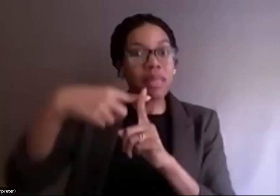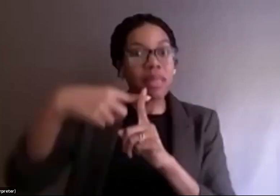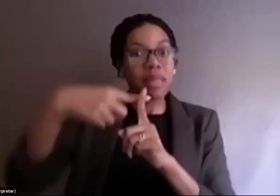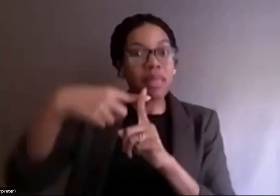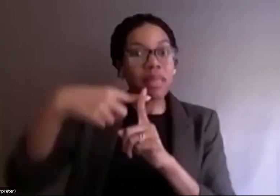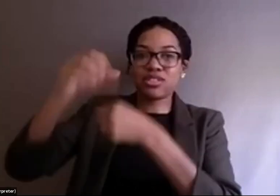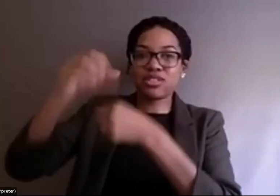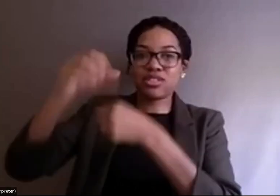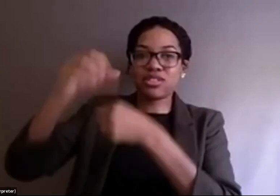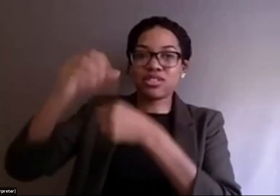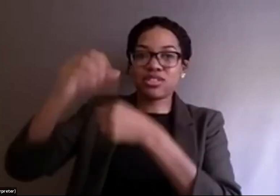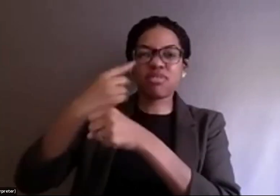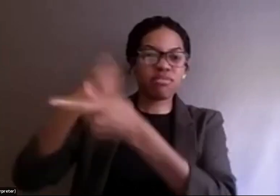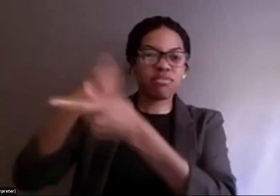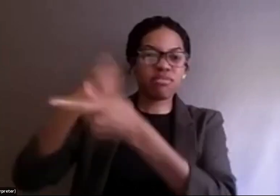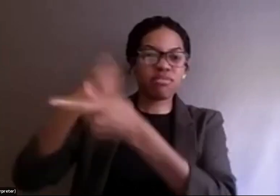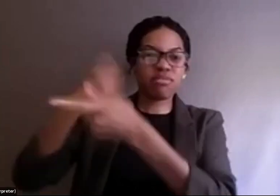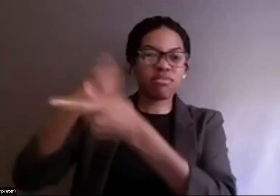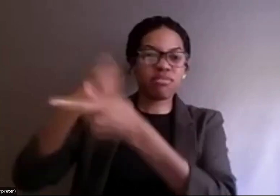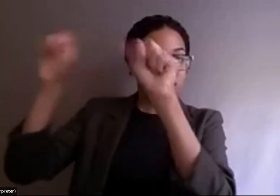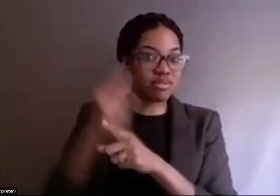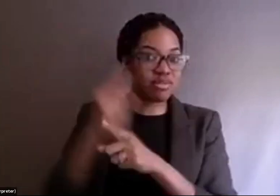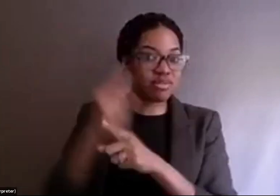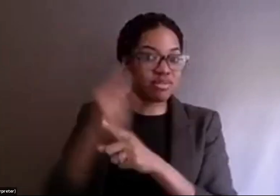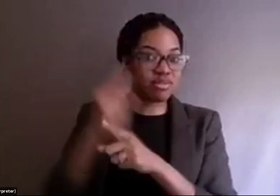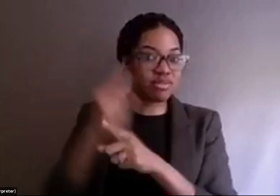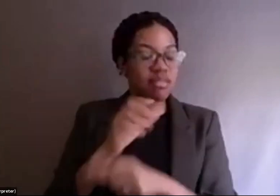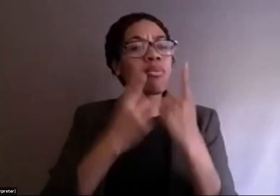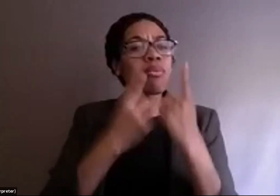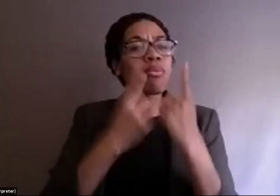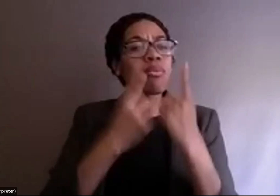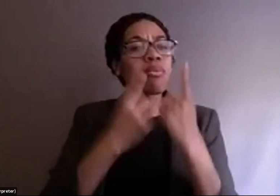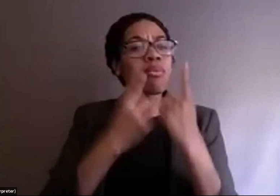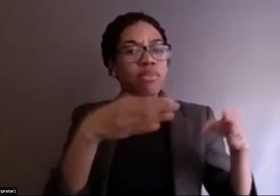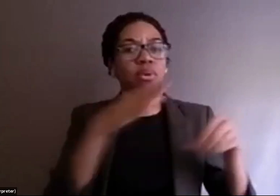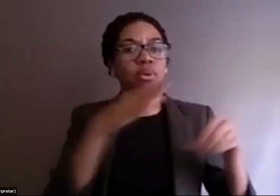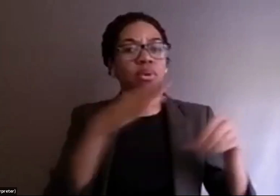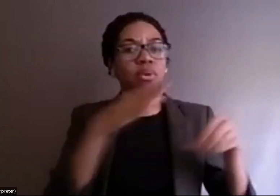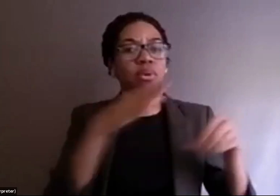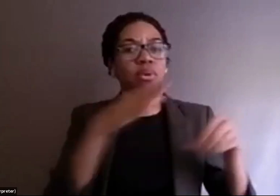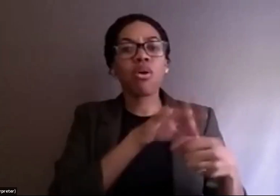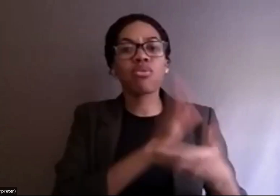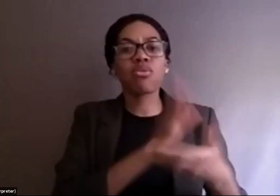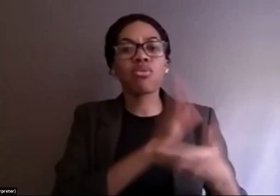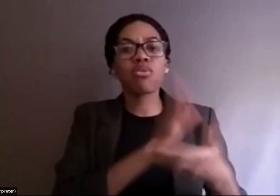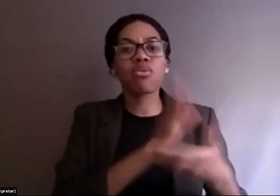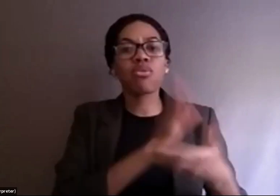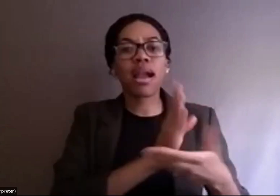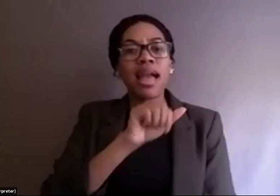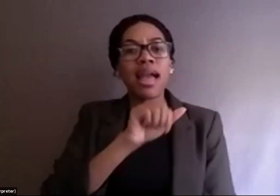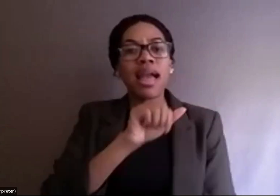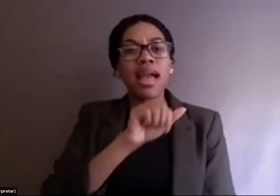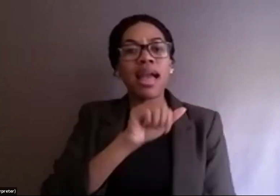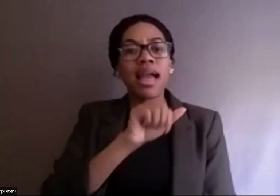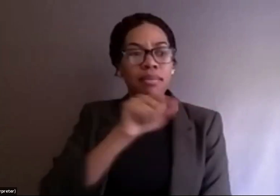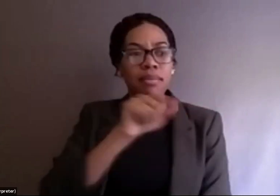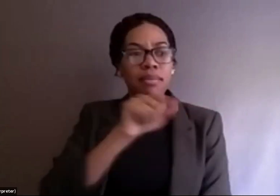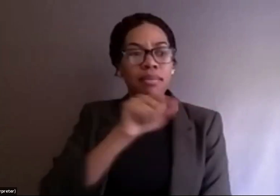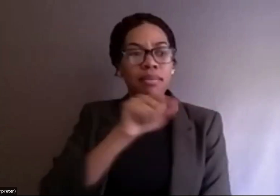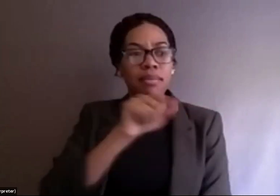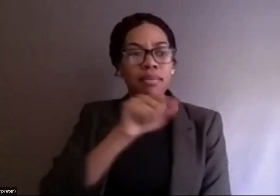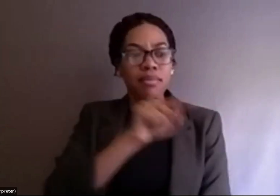on voting rights in Loudoun County, Alabama. And then I'm also interested in who were some of the local people you all